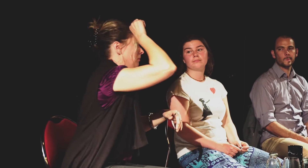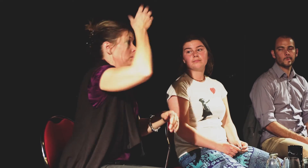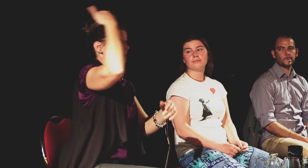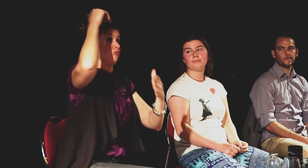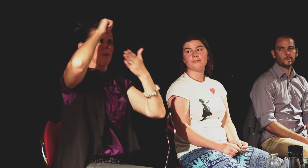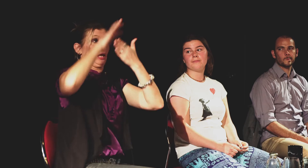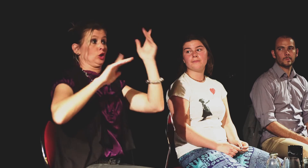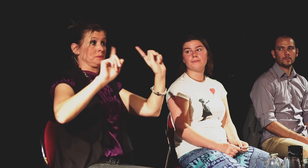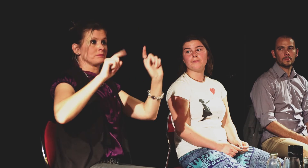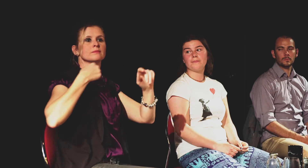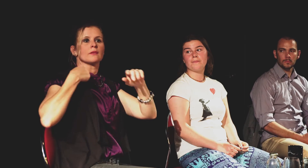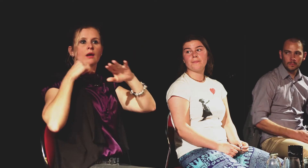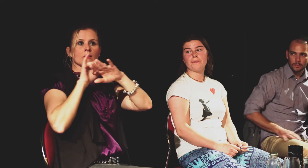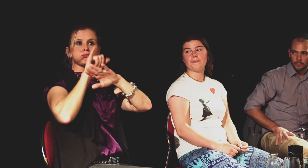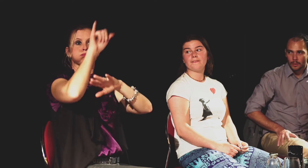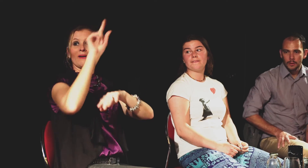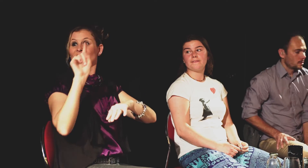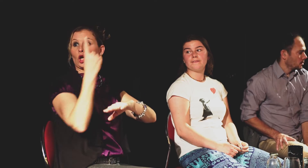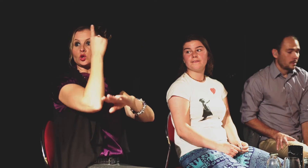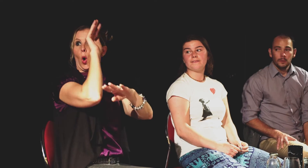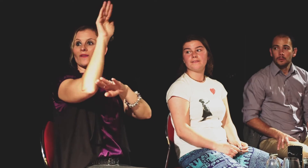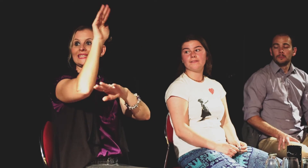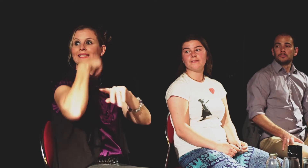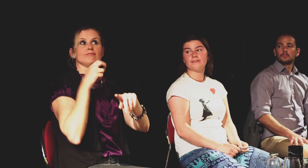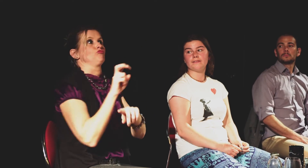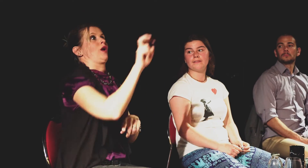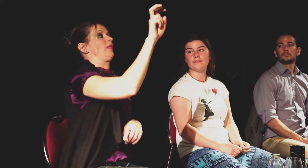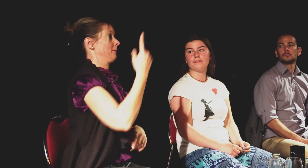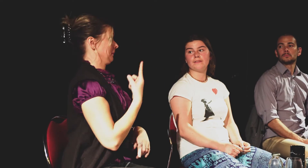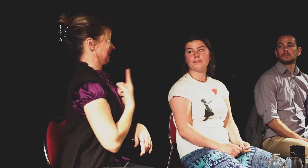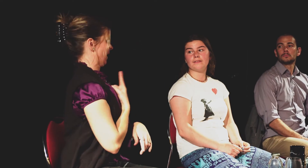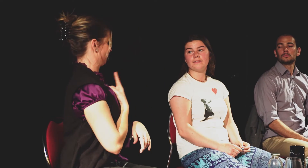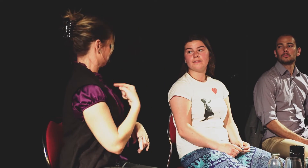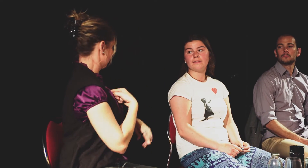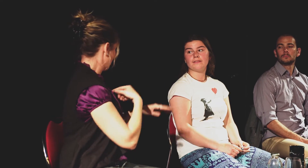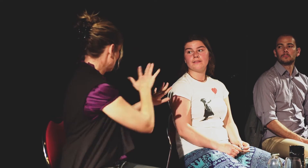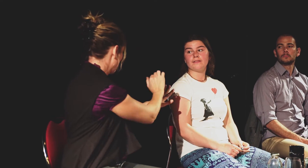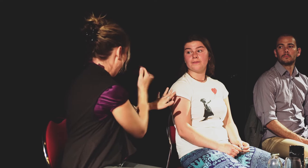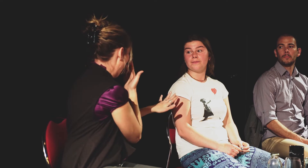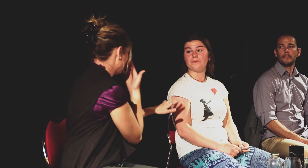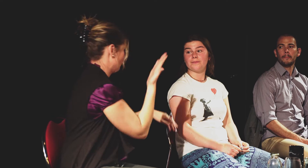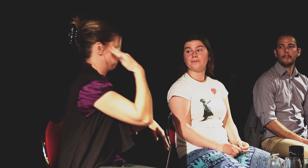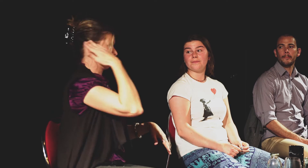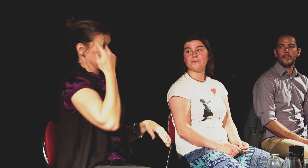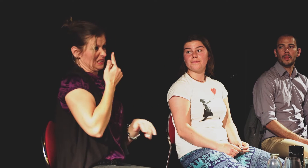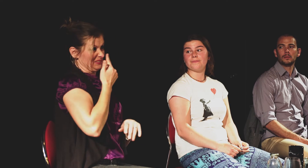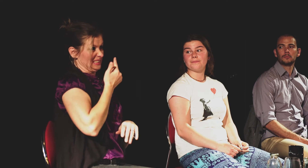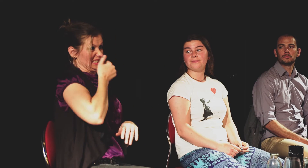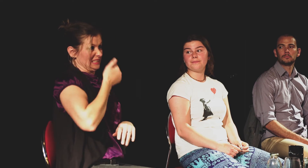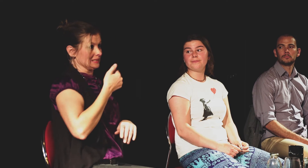So there needs to be that, I suppose, that middle ground found. I remember the first time that I headed